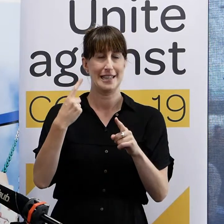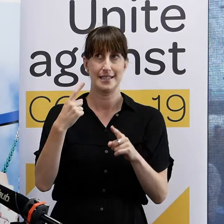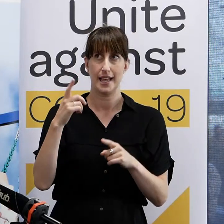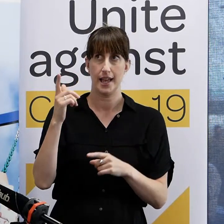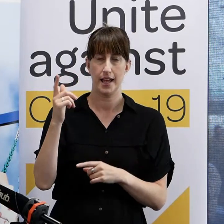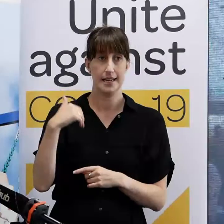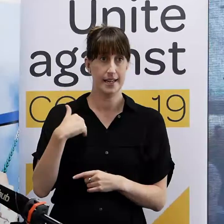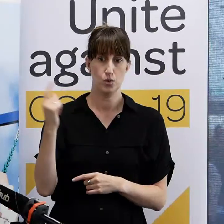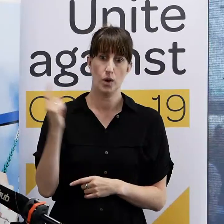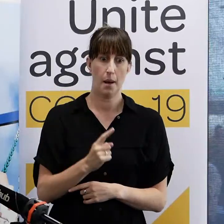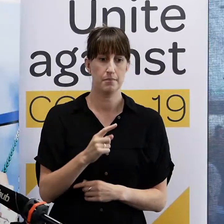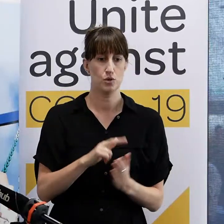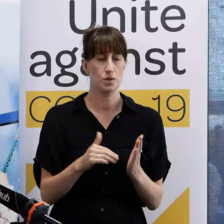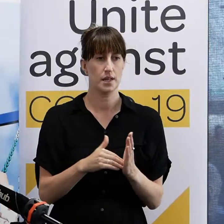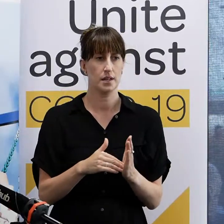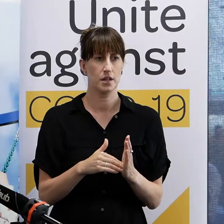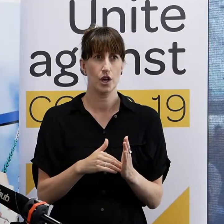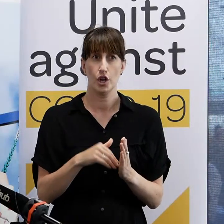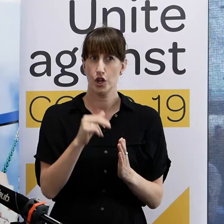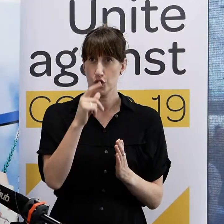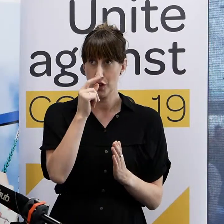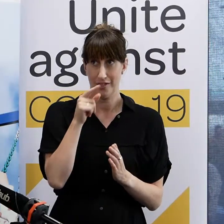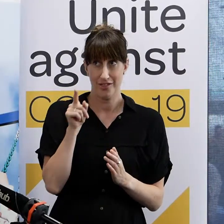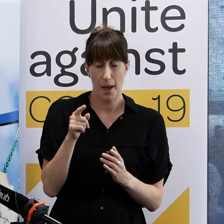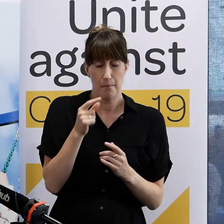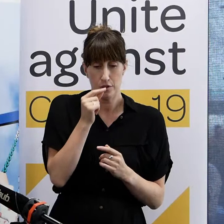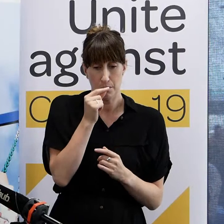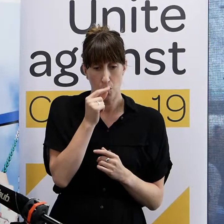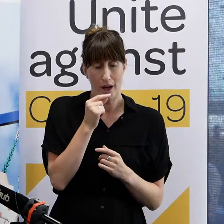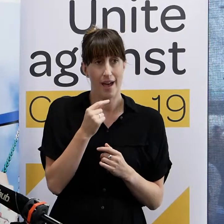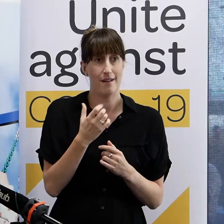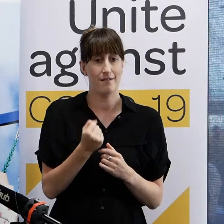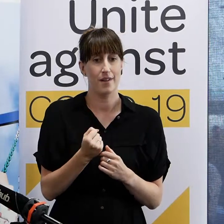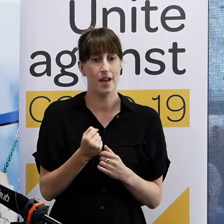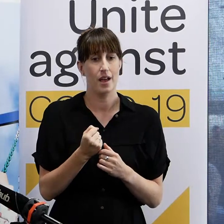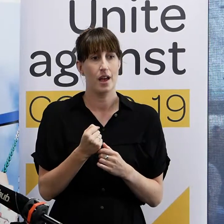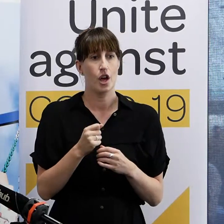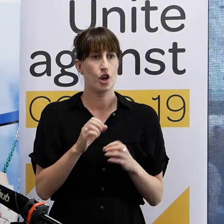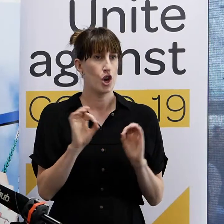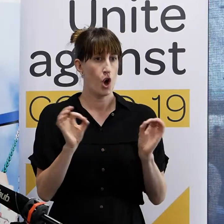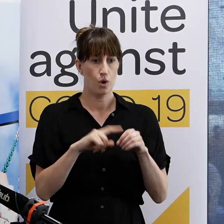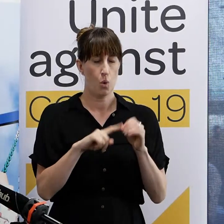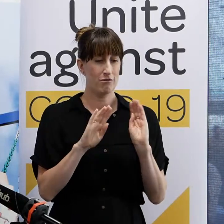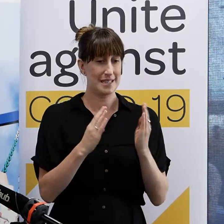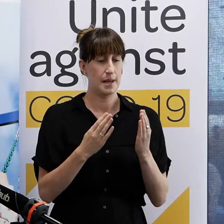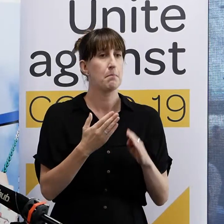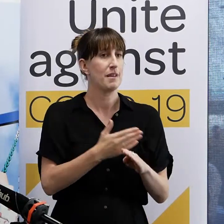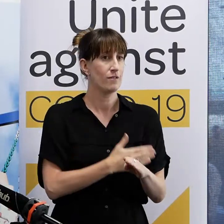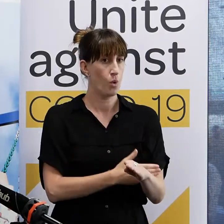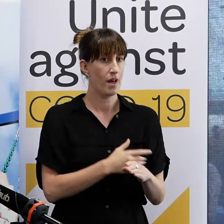travel before the wider populations? That's not anticipated at this stage. It would be